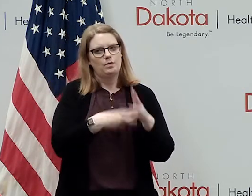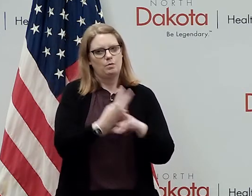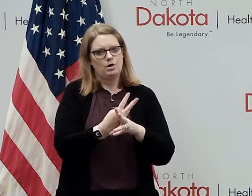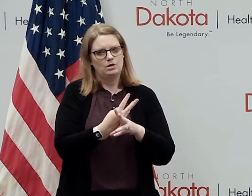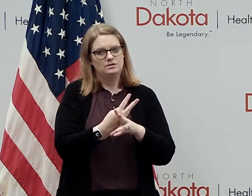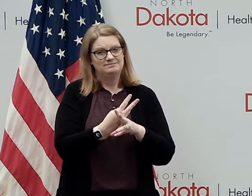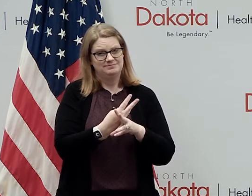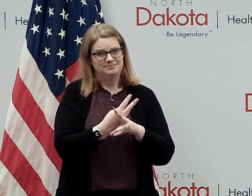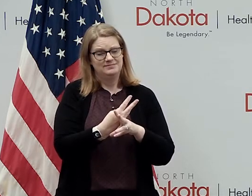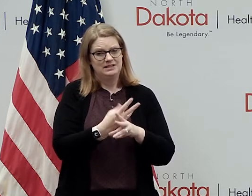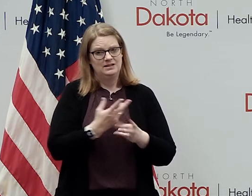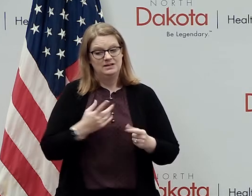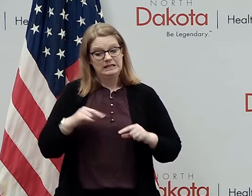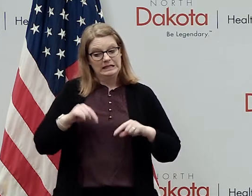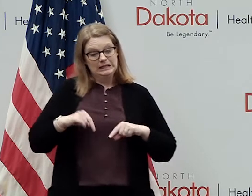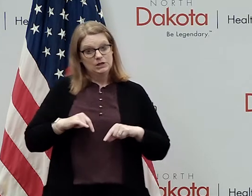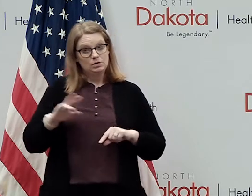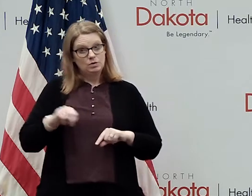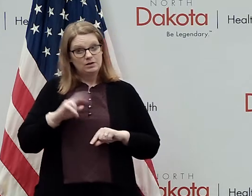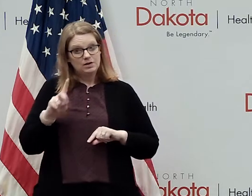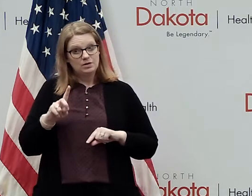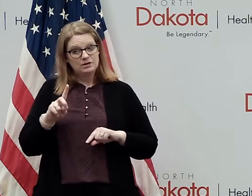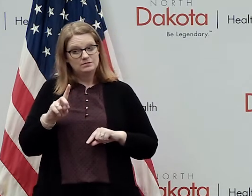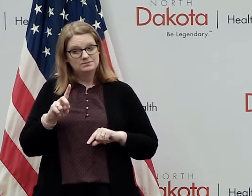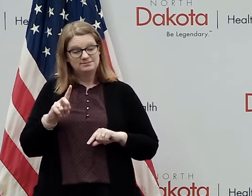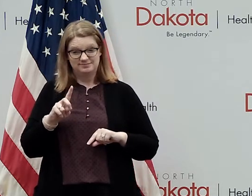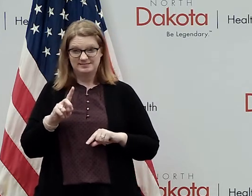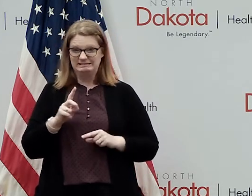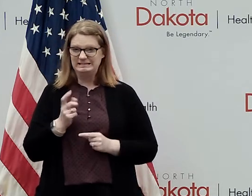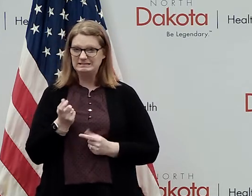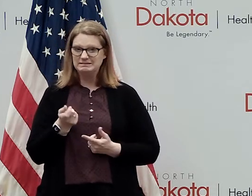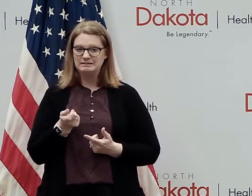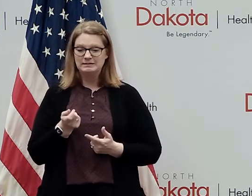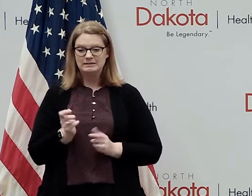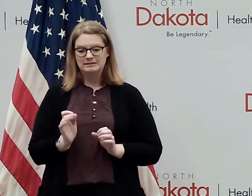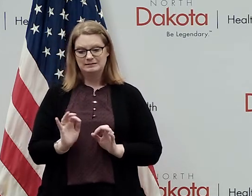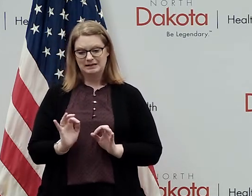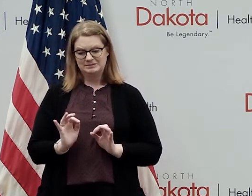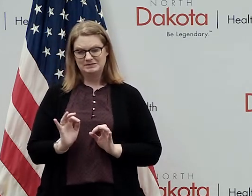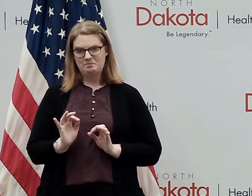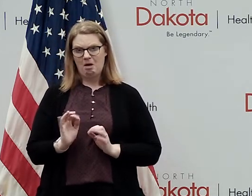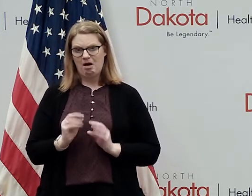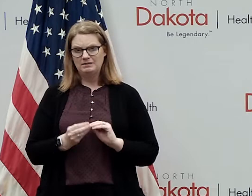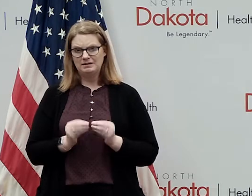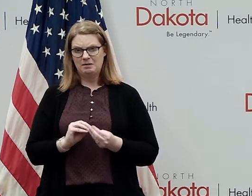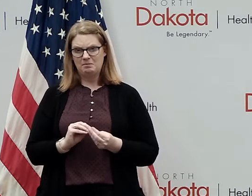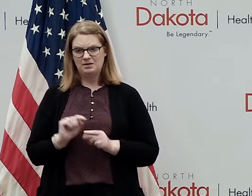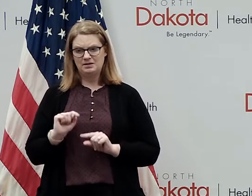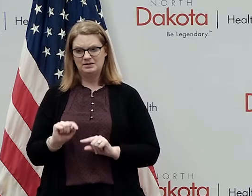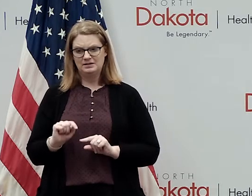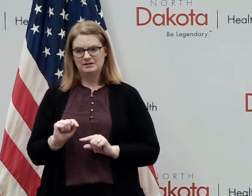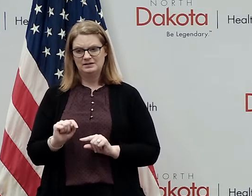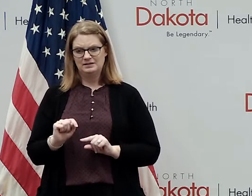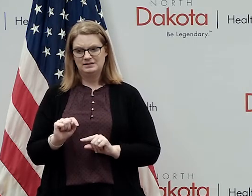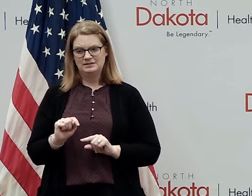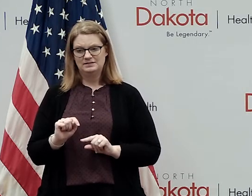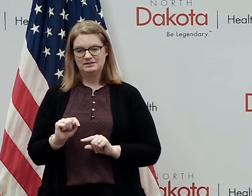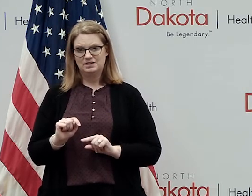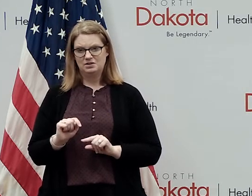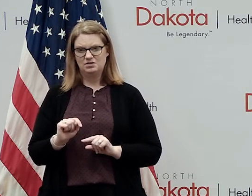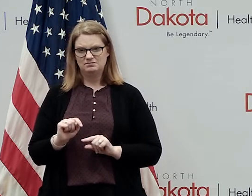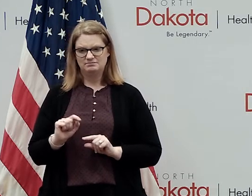we are in North Dakota with teeny little fractions and even far less than what our percentage of population would have us if we were